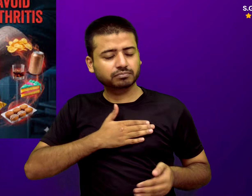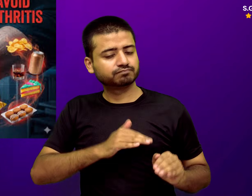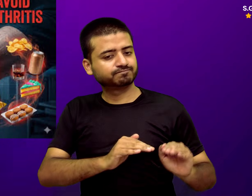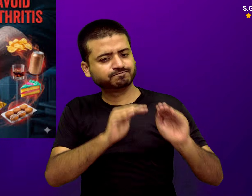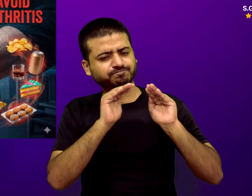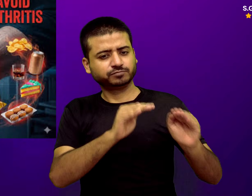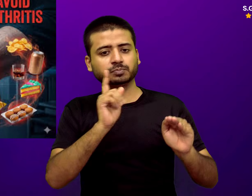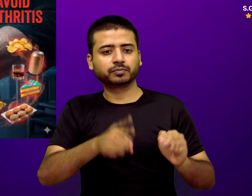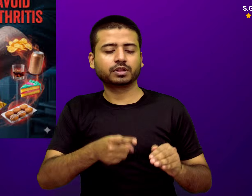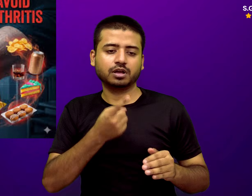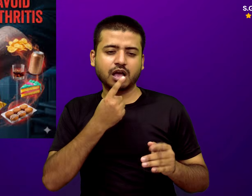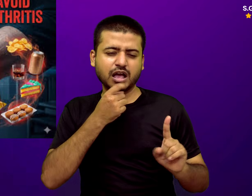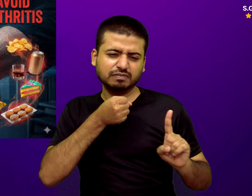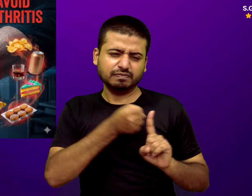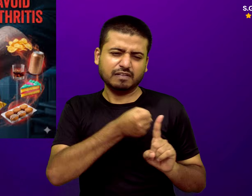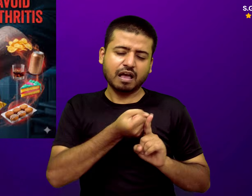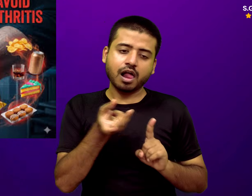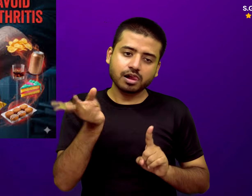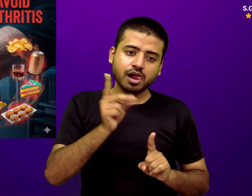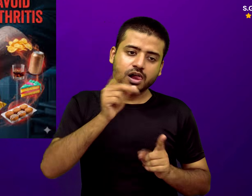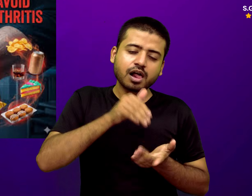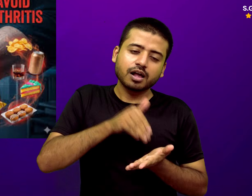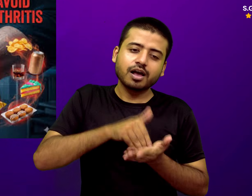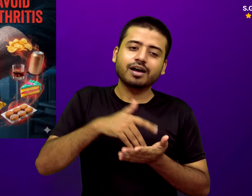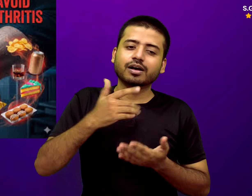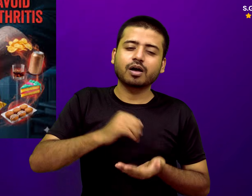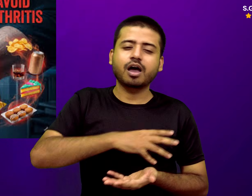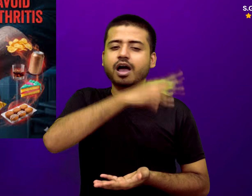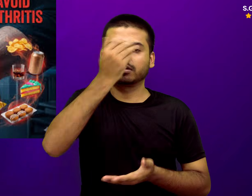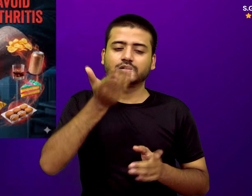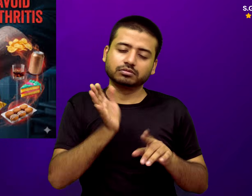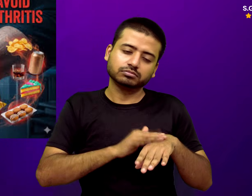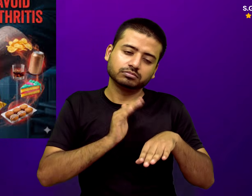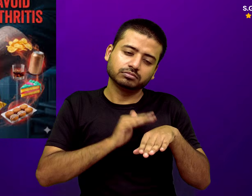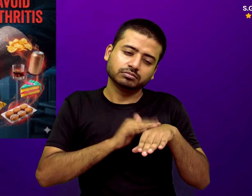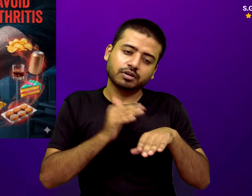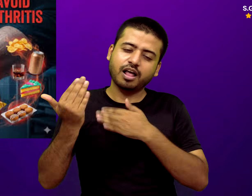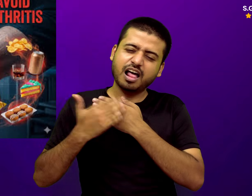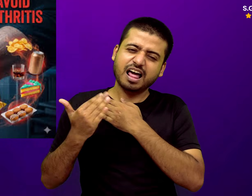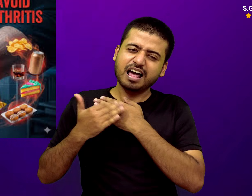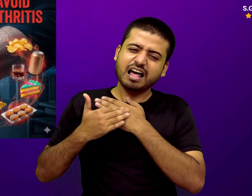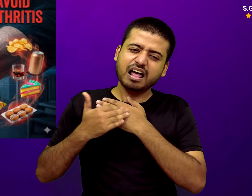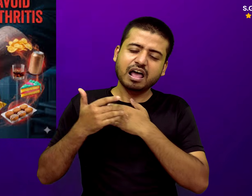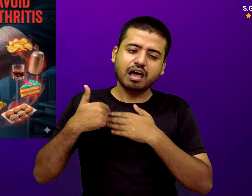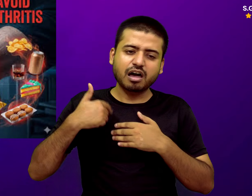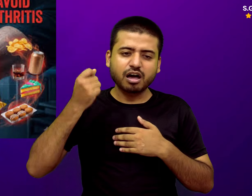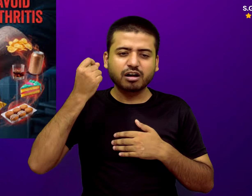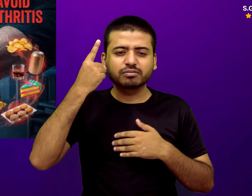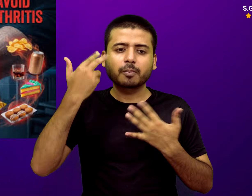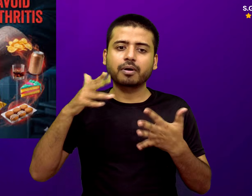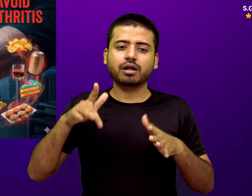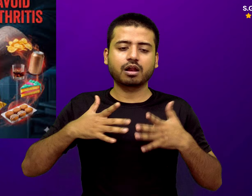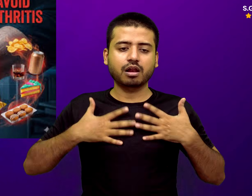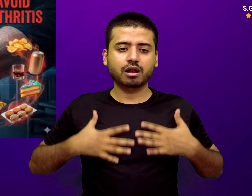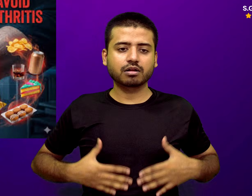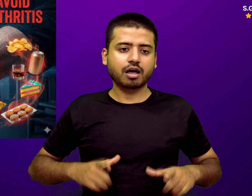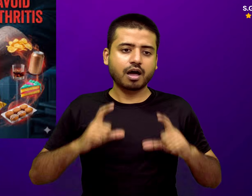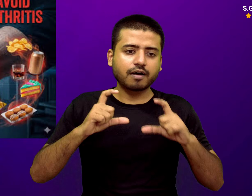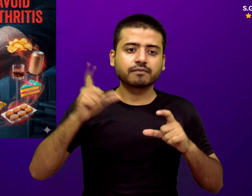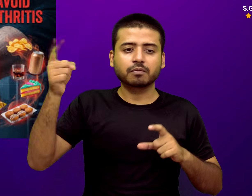actively promote an inflammatory response in the body. When you consume highly processed foods, you are often ingesting compounds that your immune